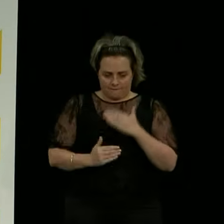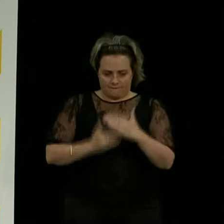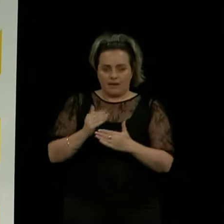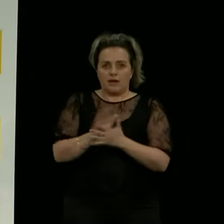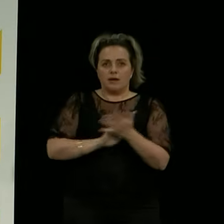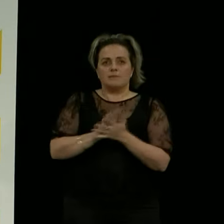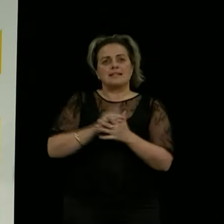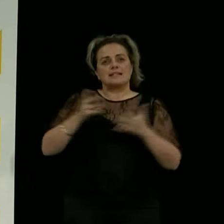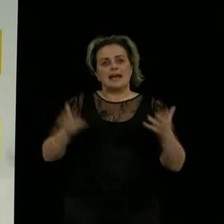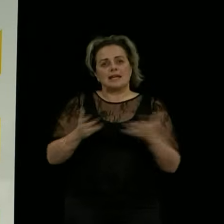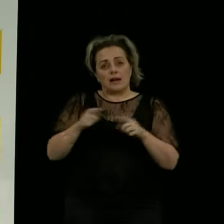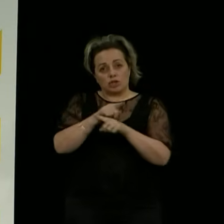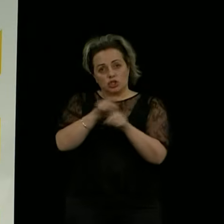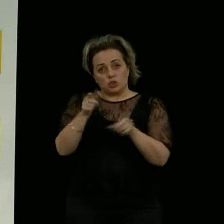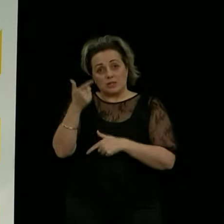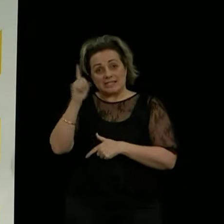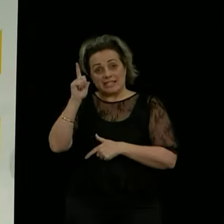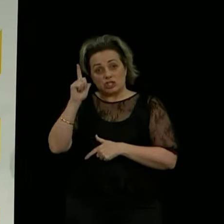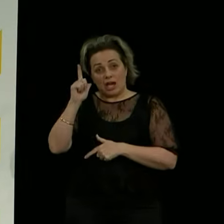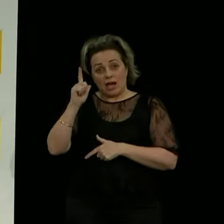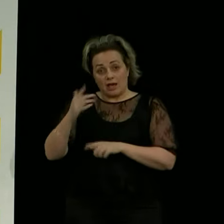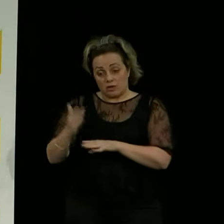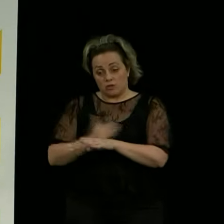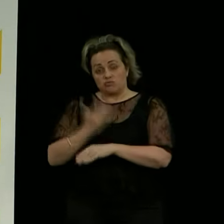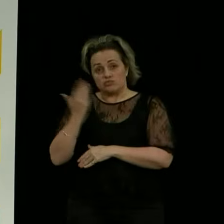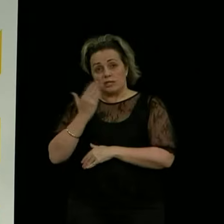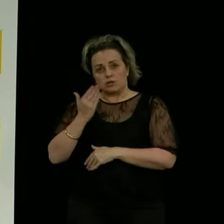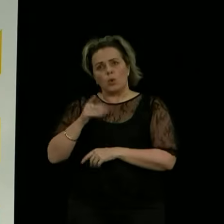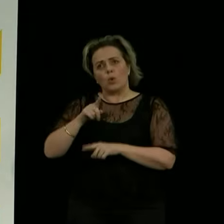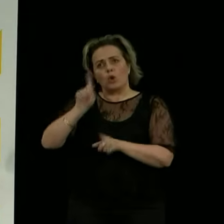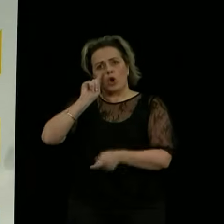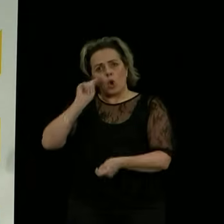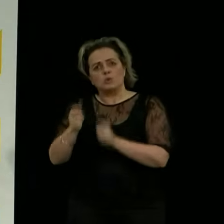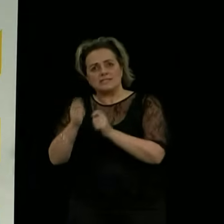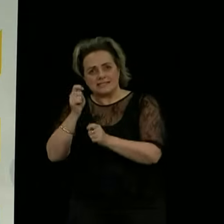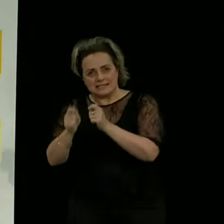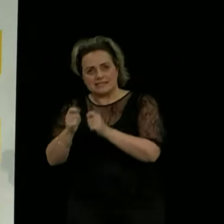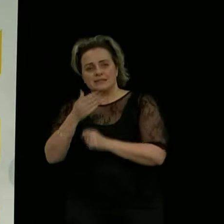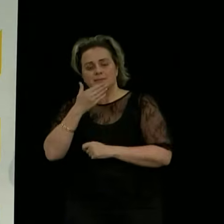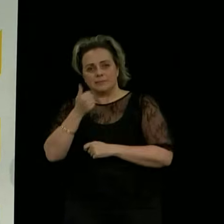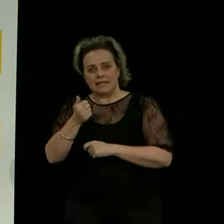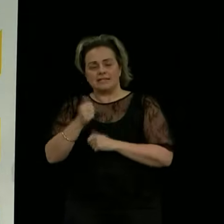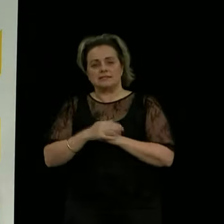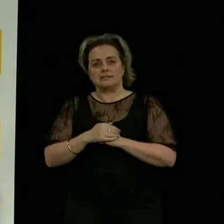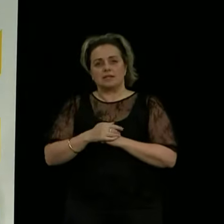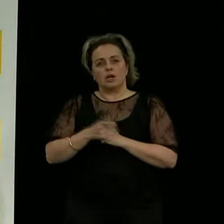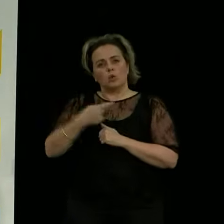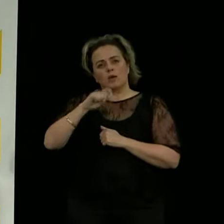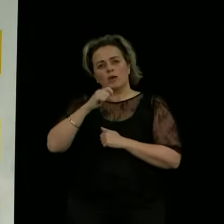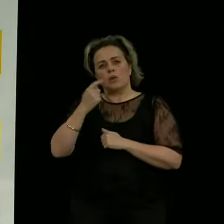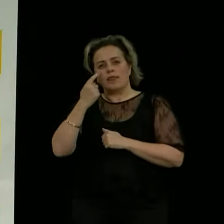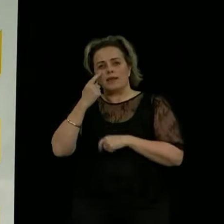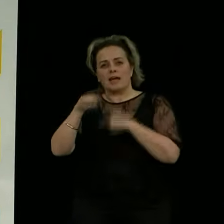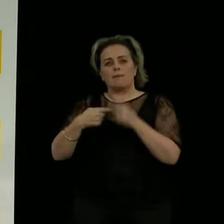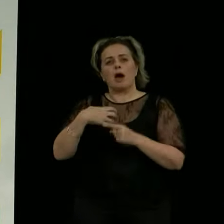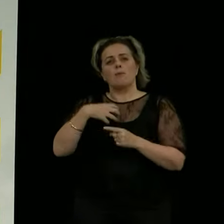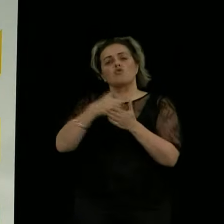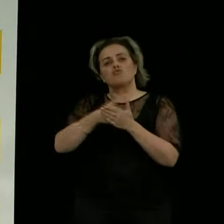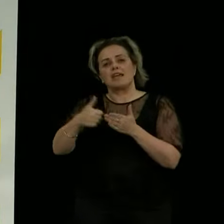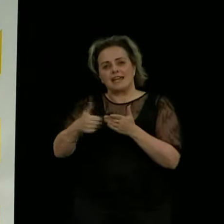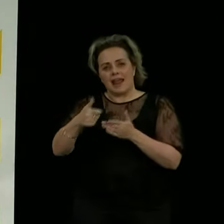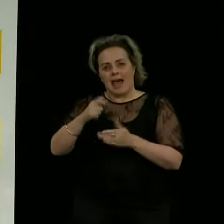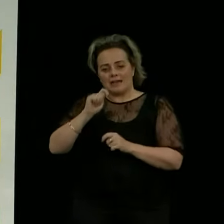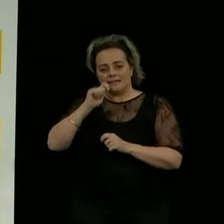encouraging early learning teachers to get tested alongside other Aucklanders who've returned to work. And we'll look at options for more regular but